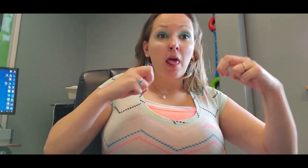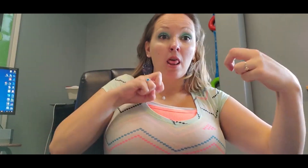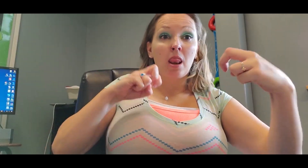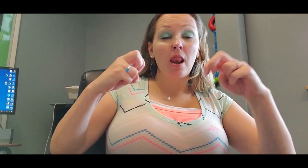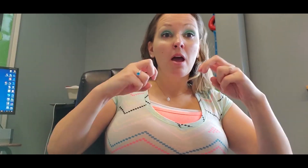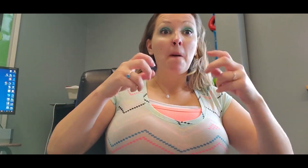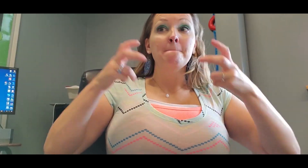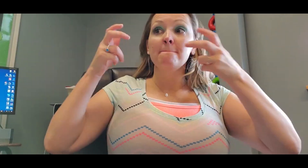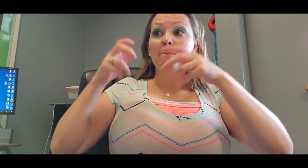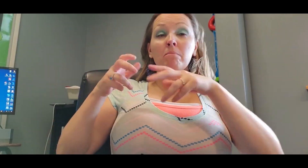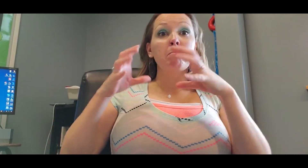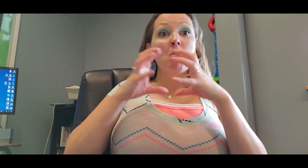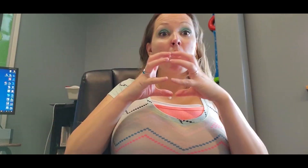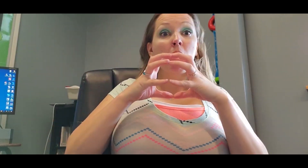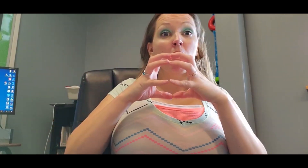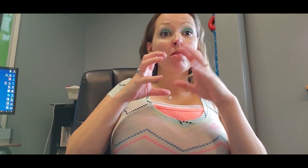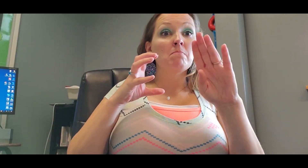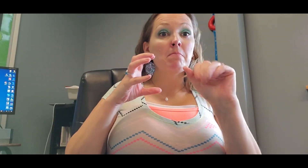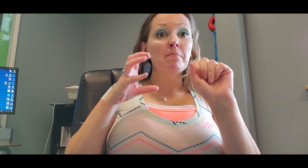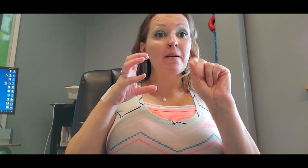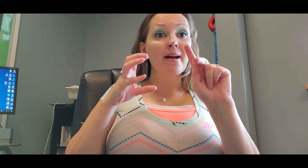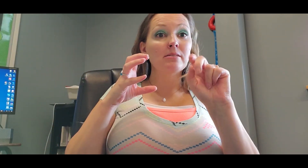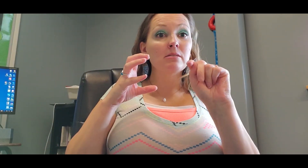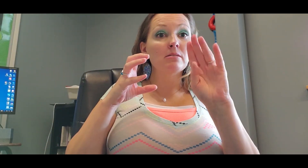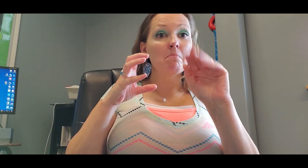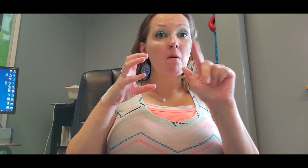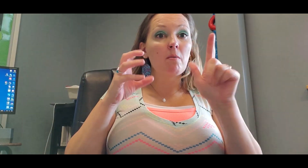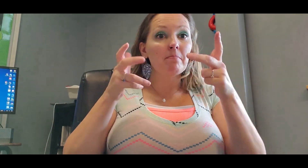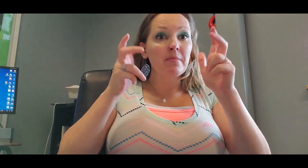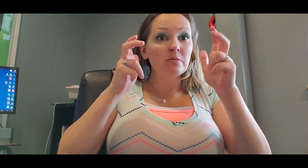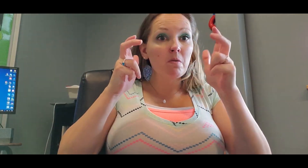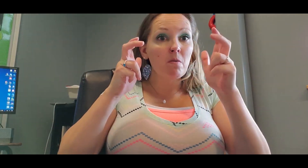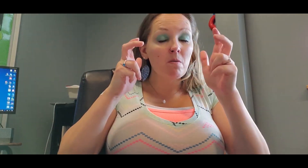The team is seeing who to pass the ball to,